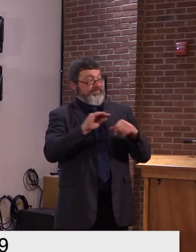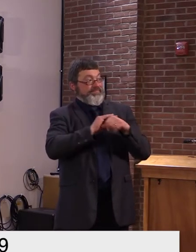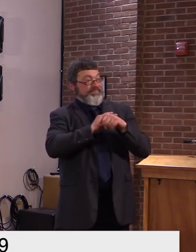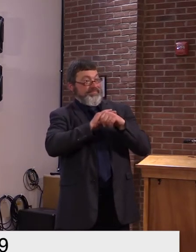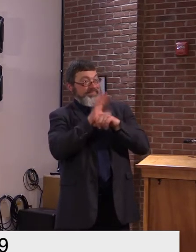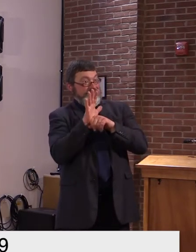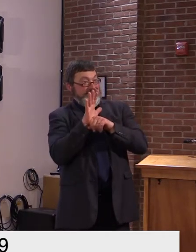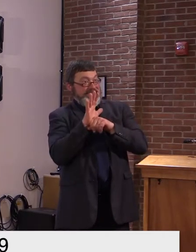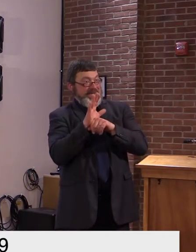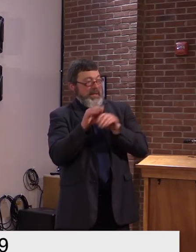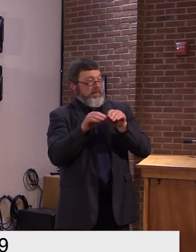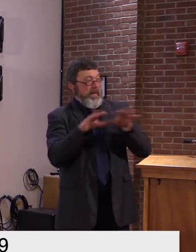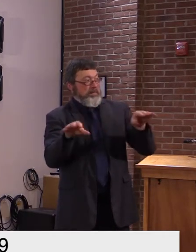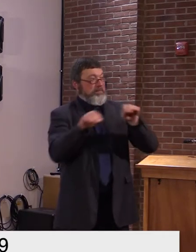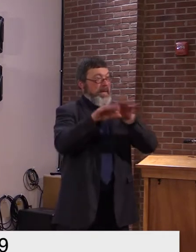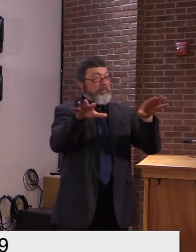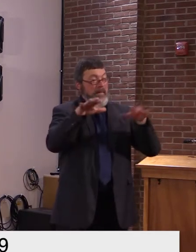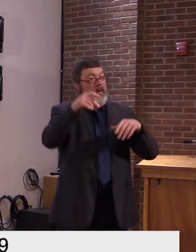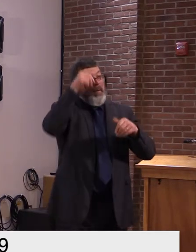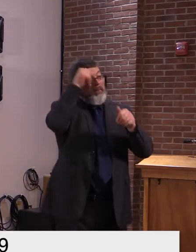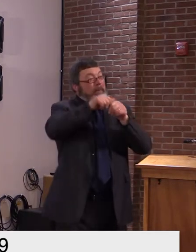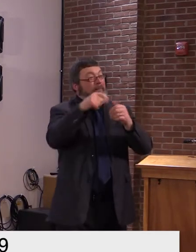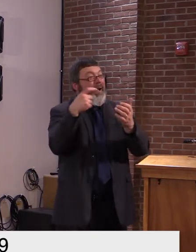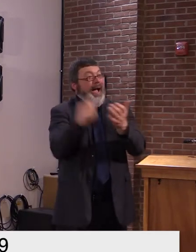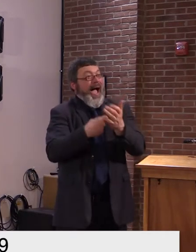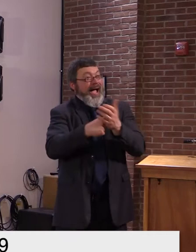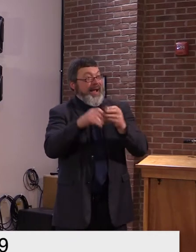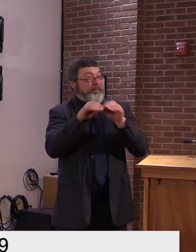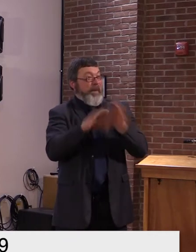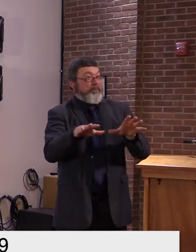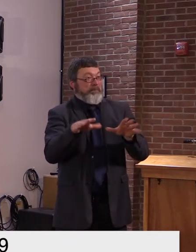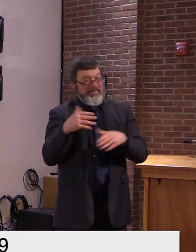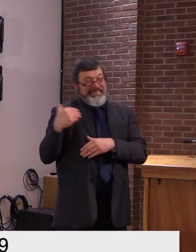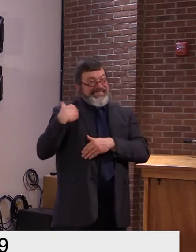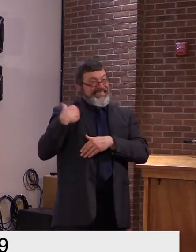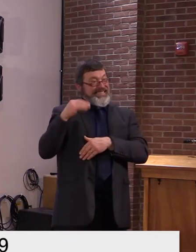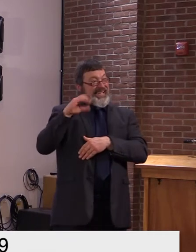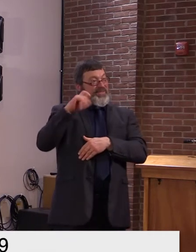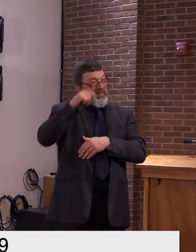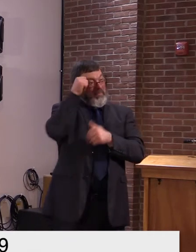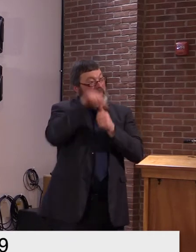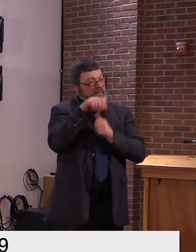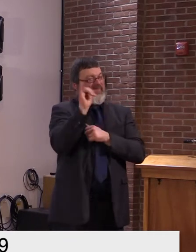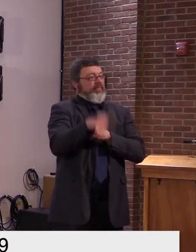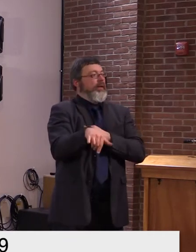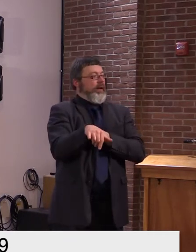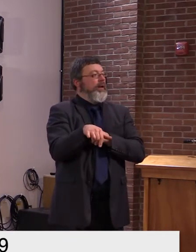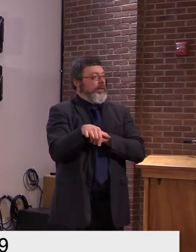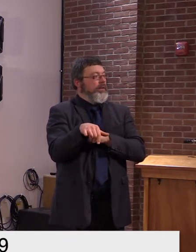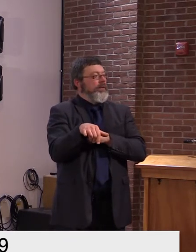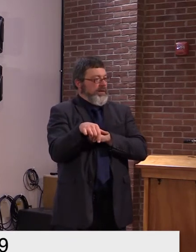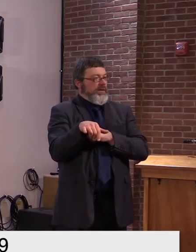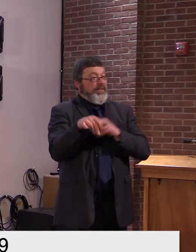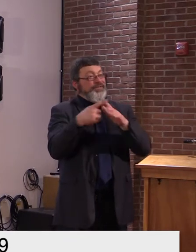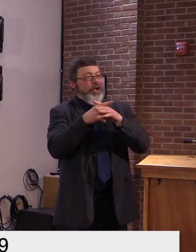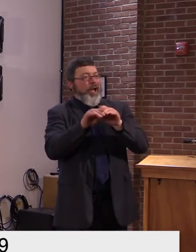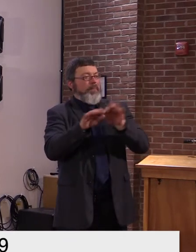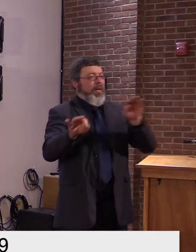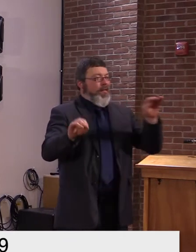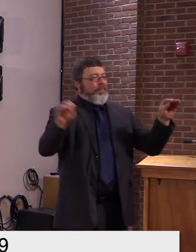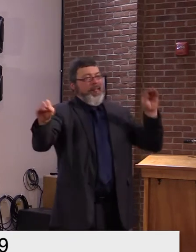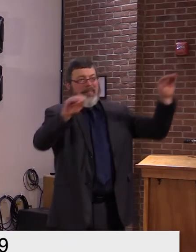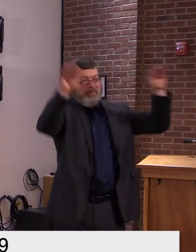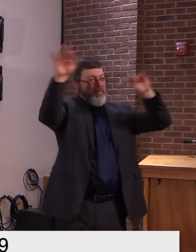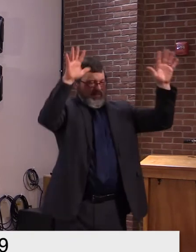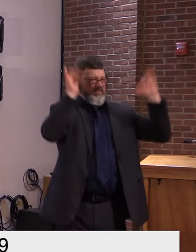this effort, as Commissioner Pichak has shown you. But do not forget the higher prevalence of the virus among us,